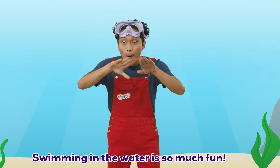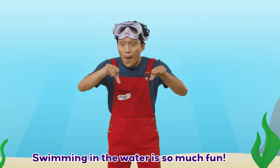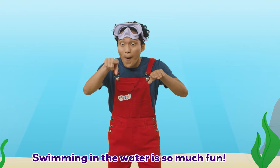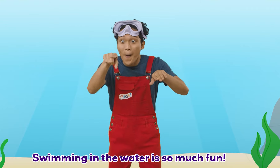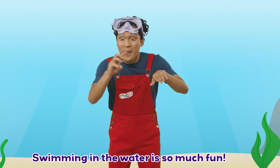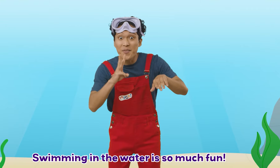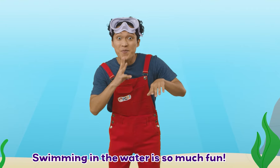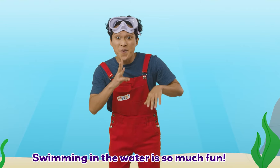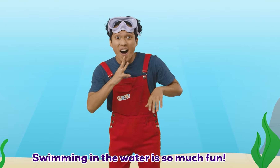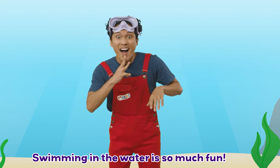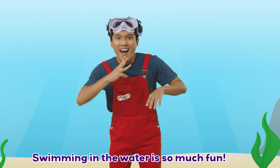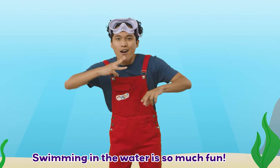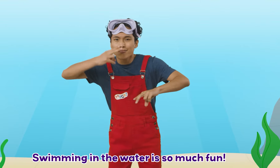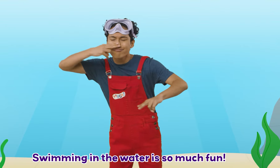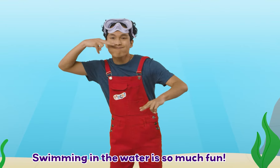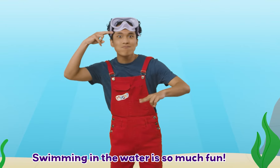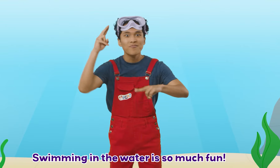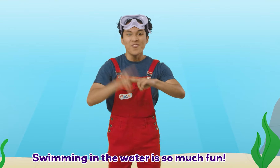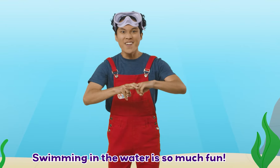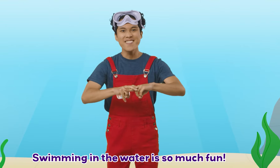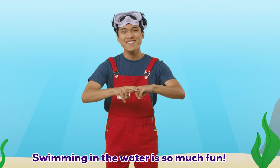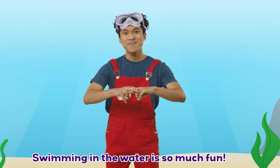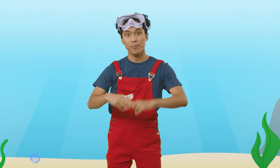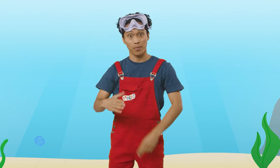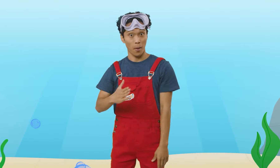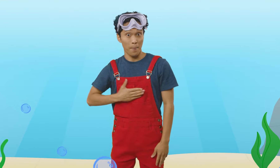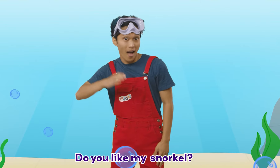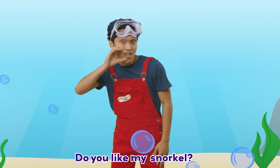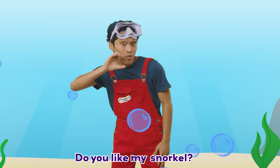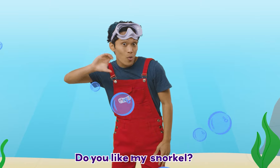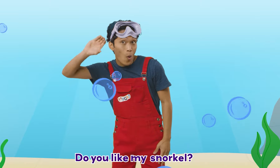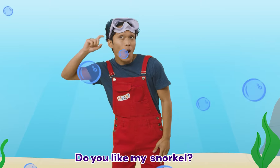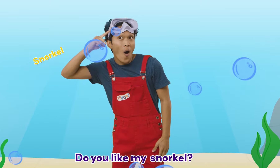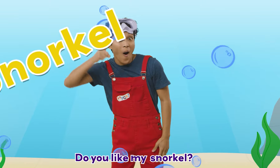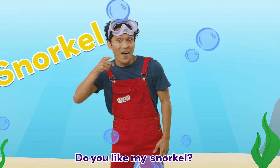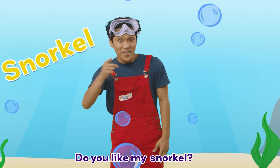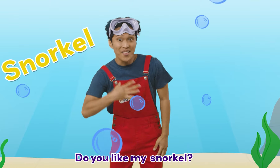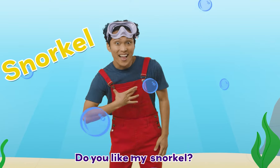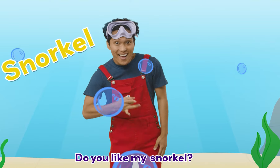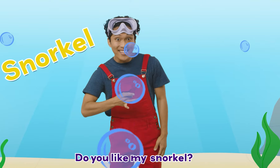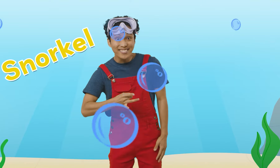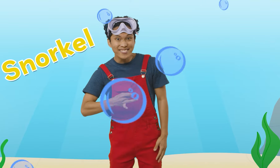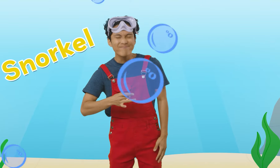Swimming in the water is so much fun. Do you like my snorkel?